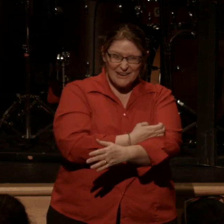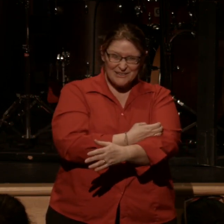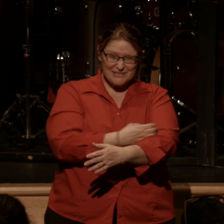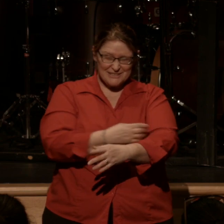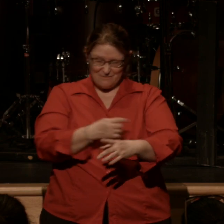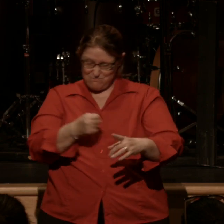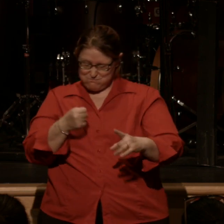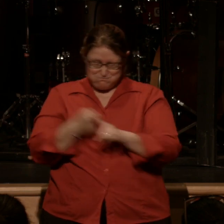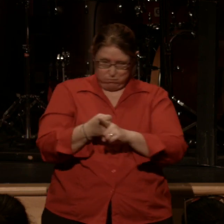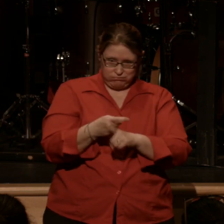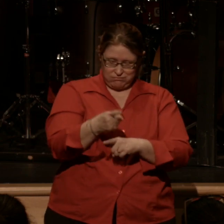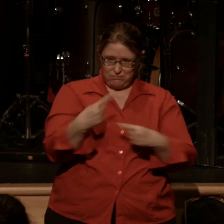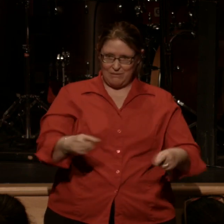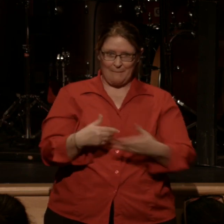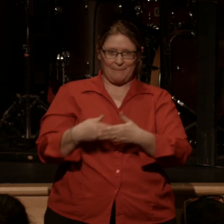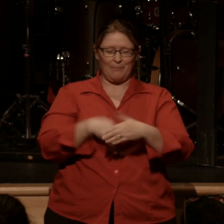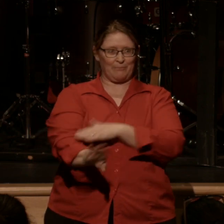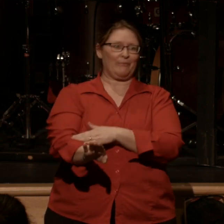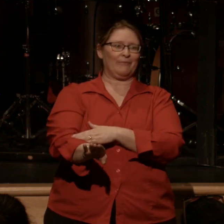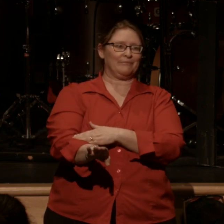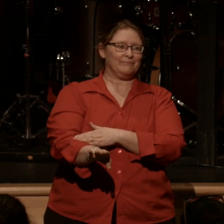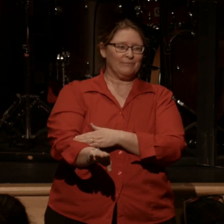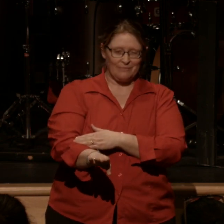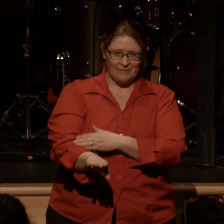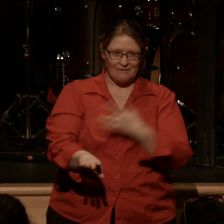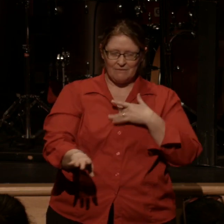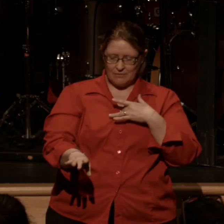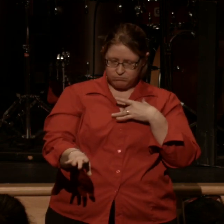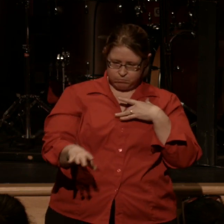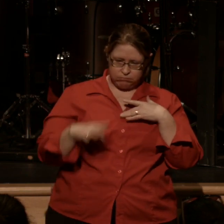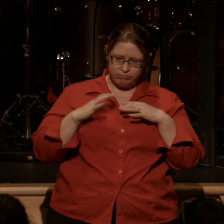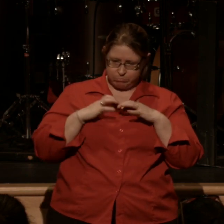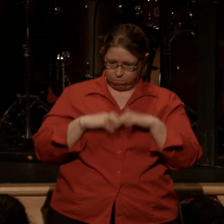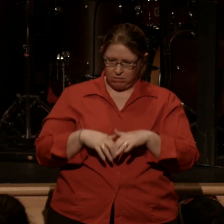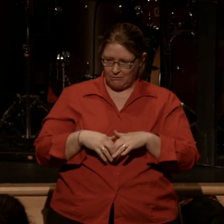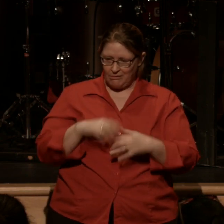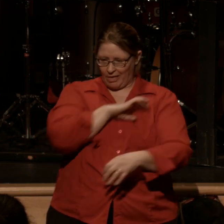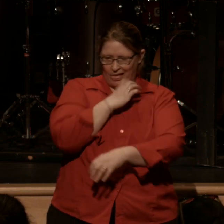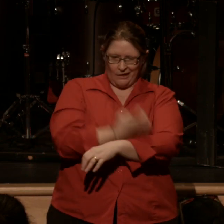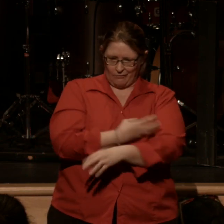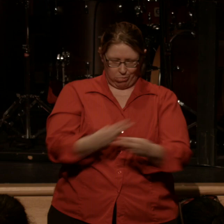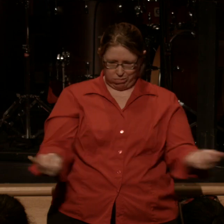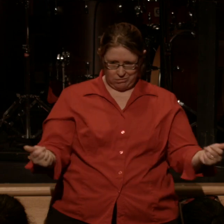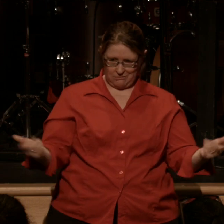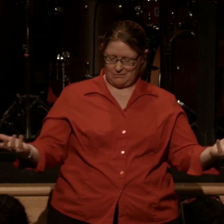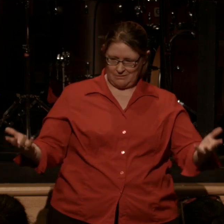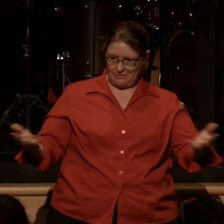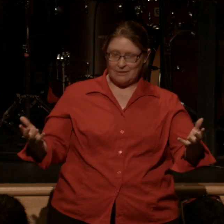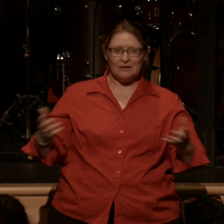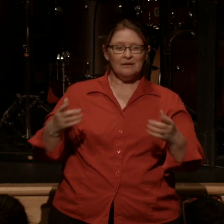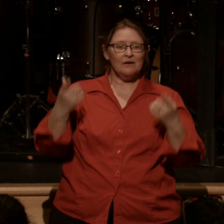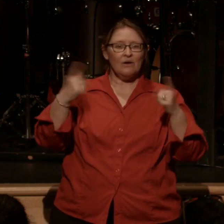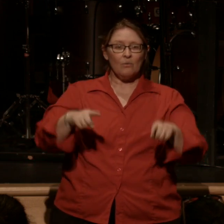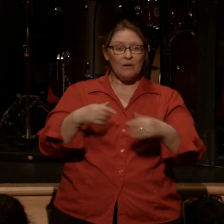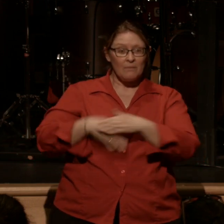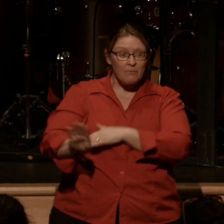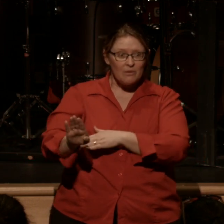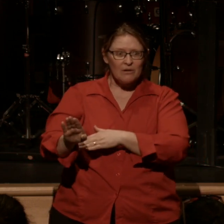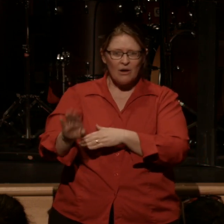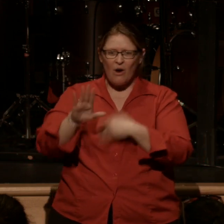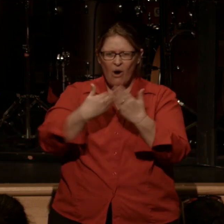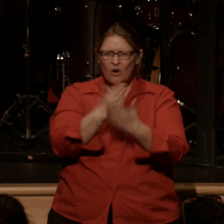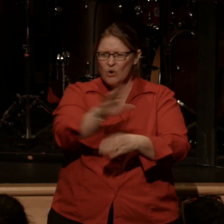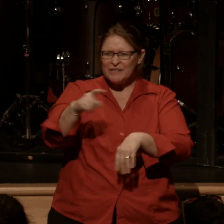zapped when your child was born. You feel like you have no energy left in your life. In addition to energy, you feel like when your first child was born, you lost